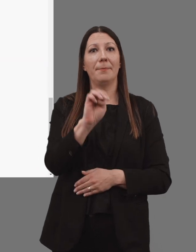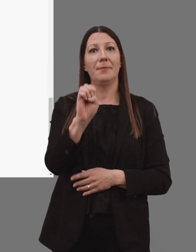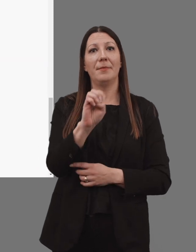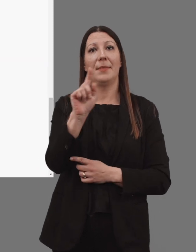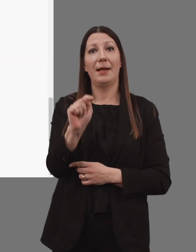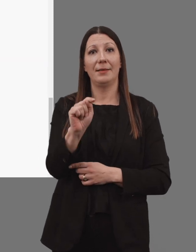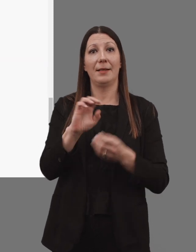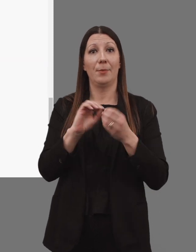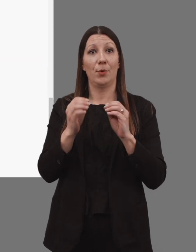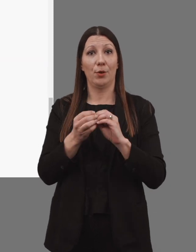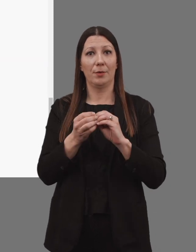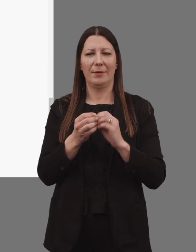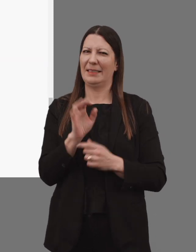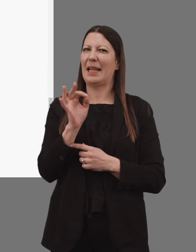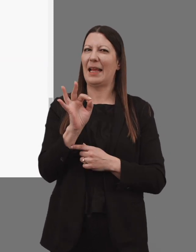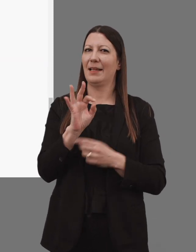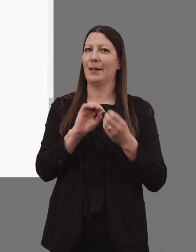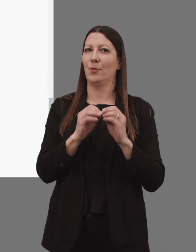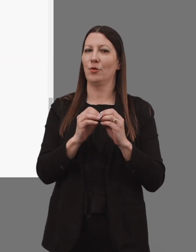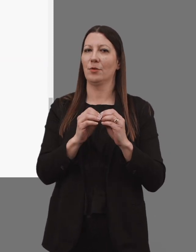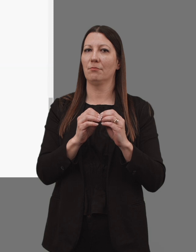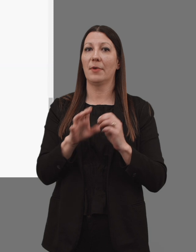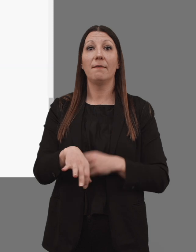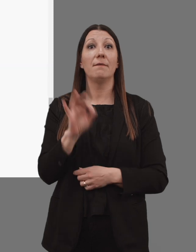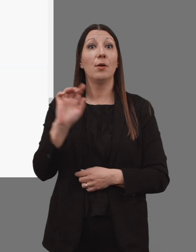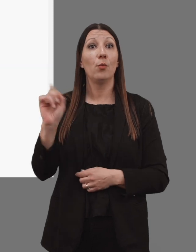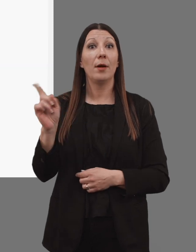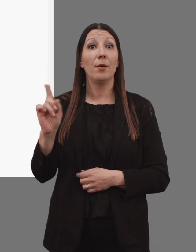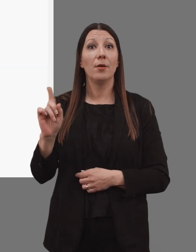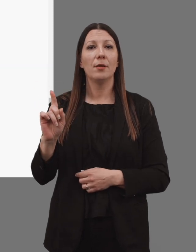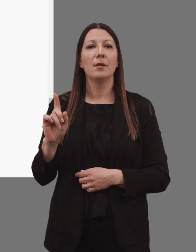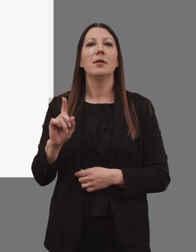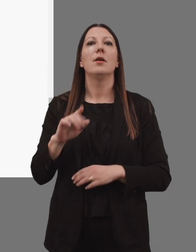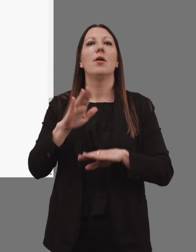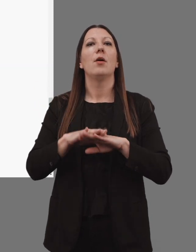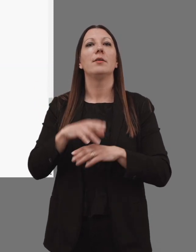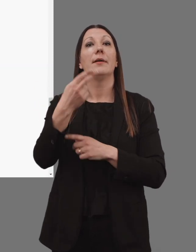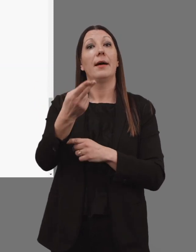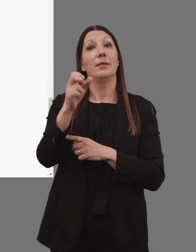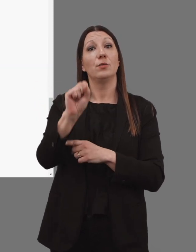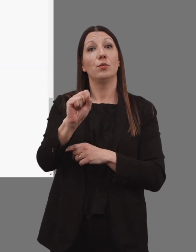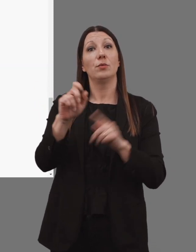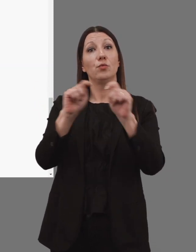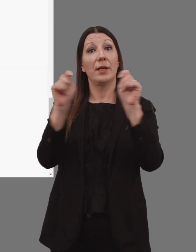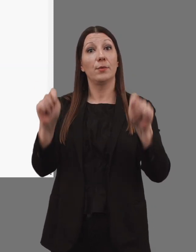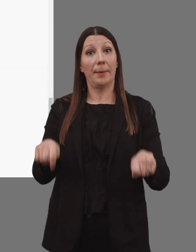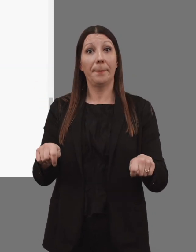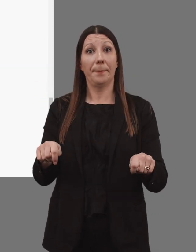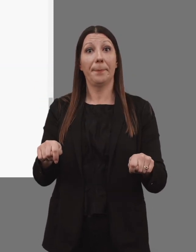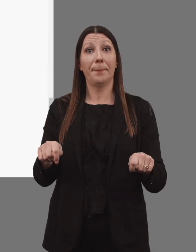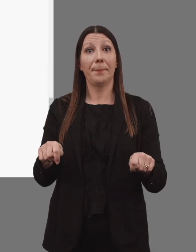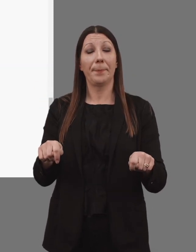number. Now, this is on your transcript, your high school report